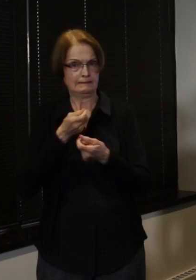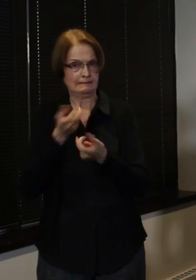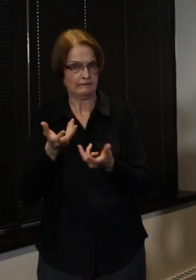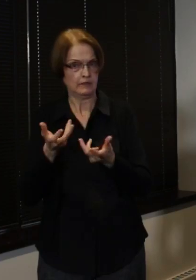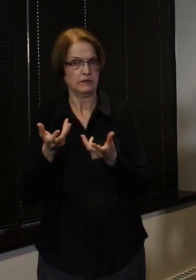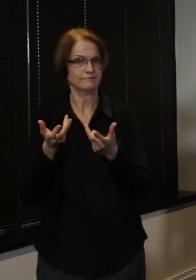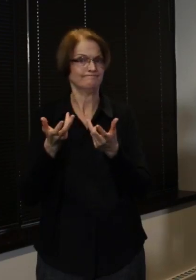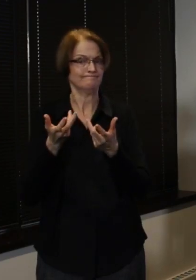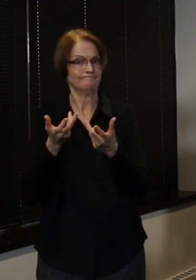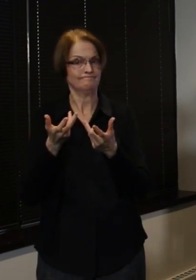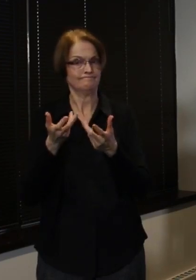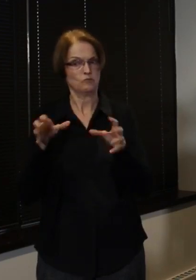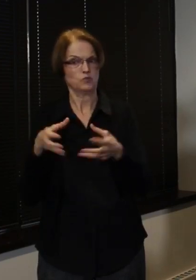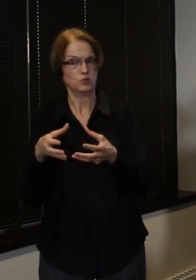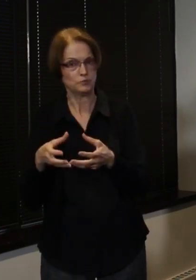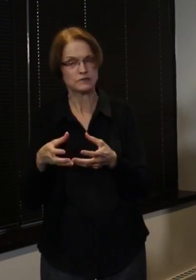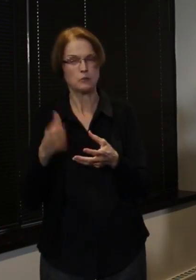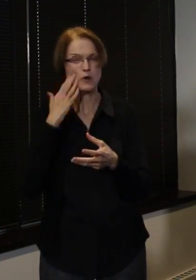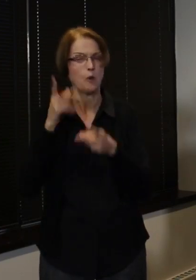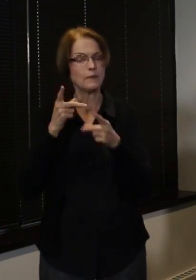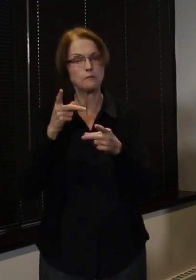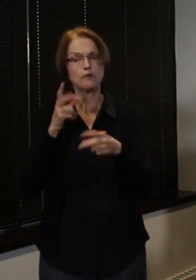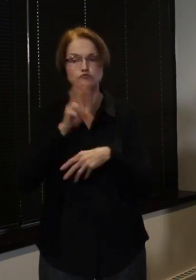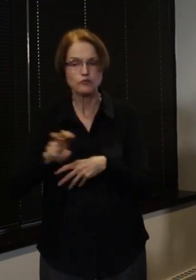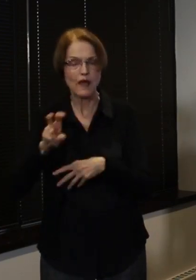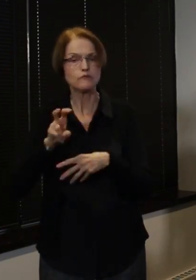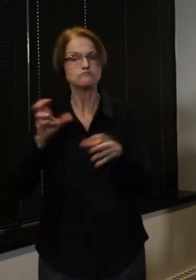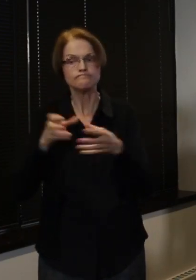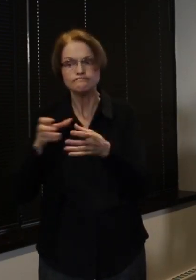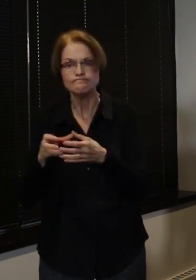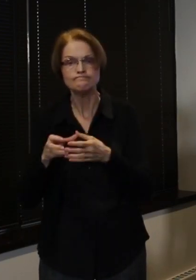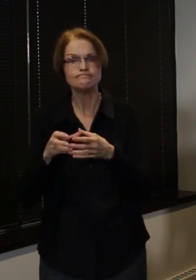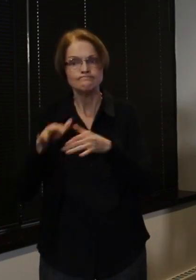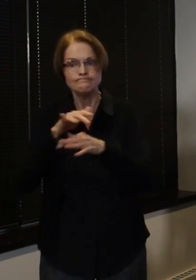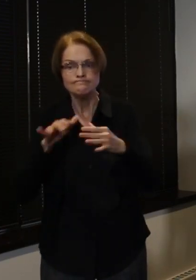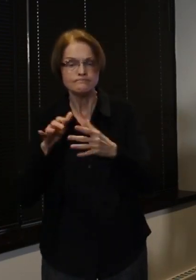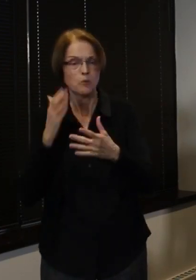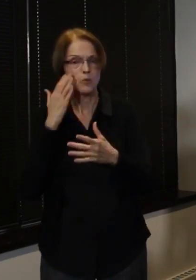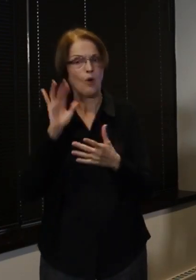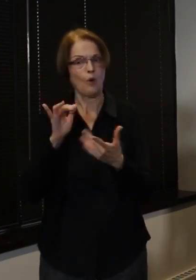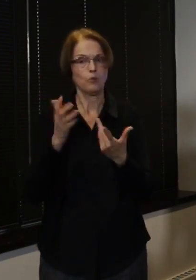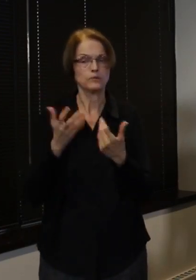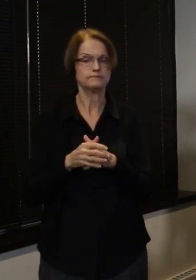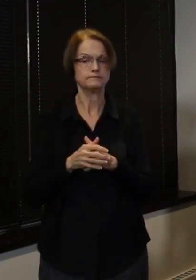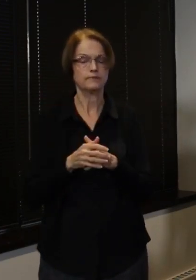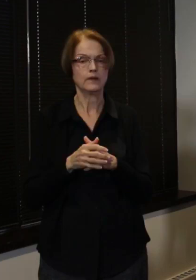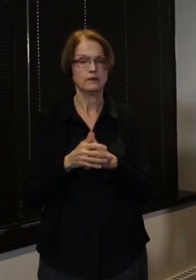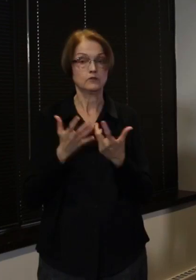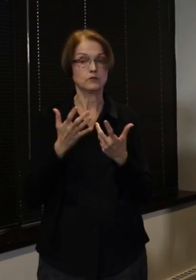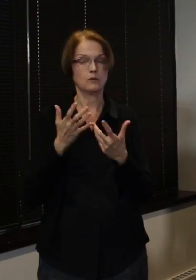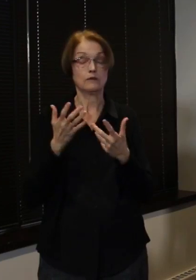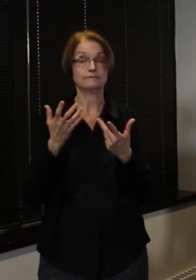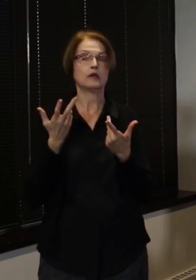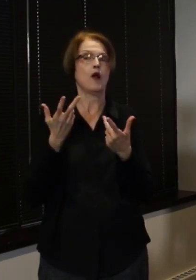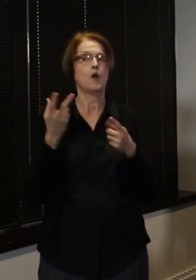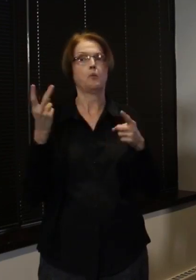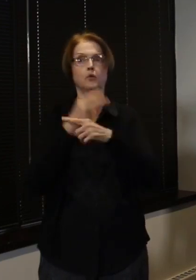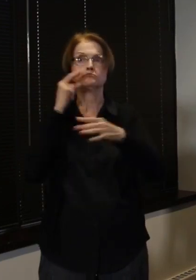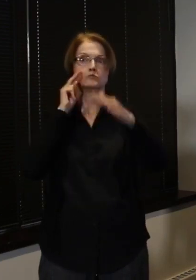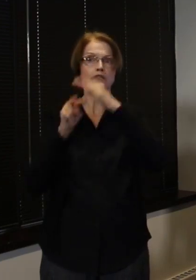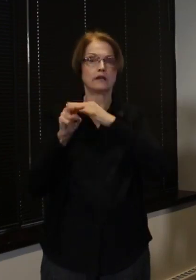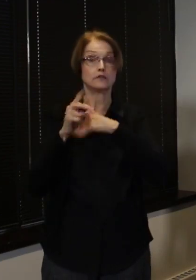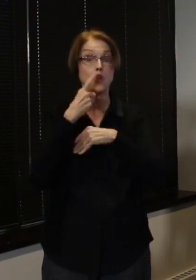gotten together in groups or traveled around the country. So our worst case scenario, as you can see in the red line